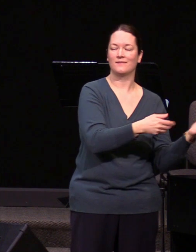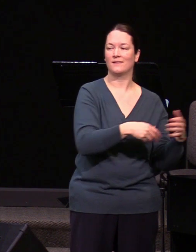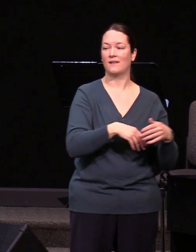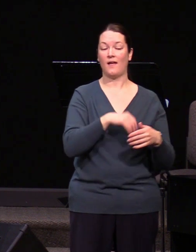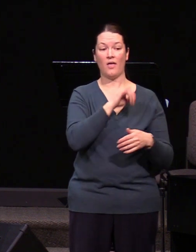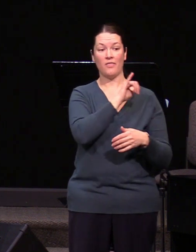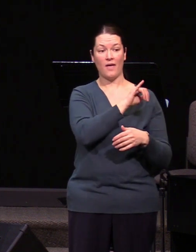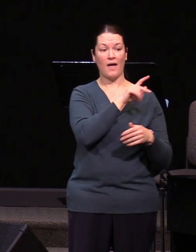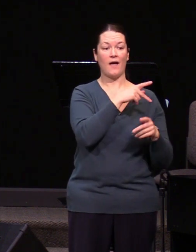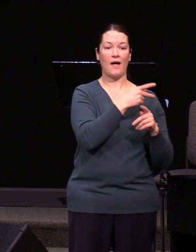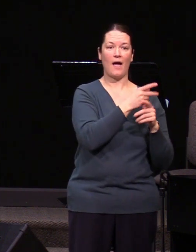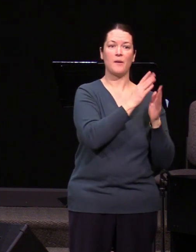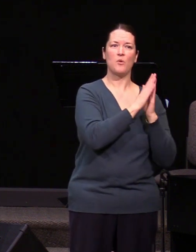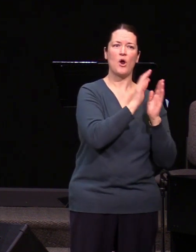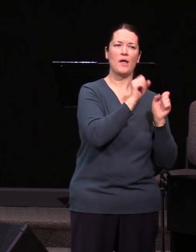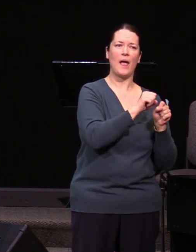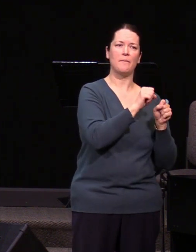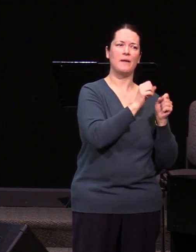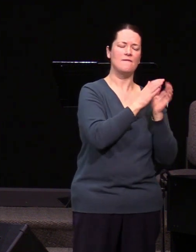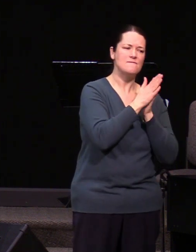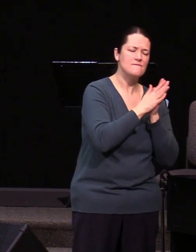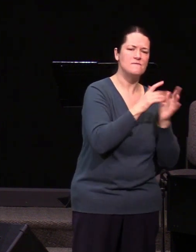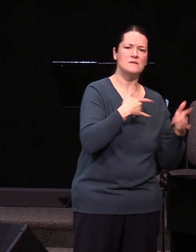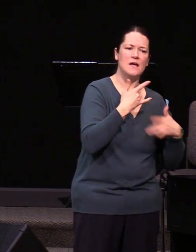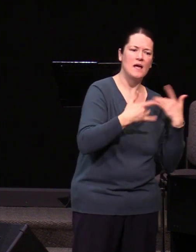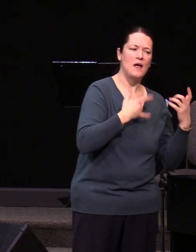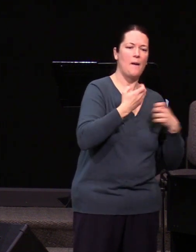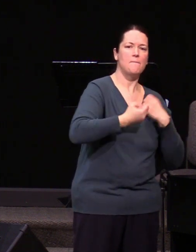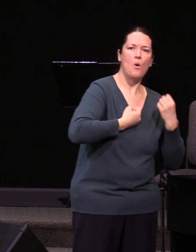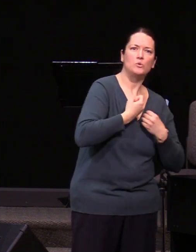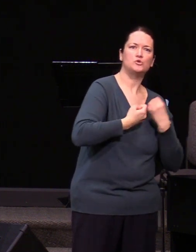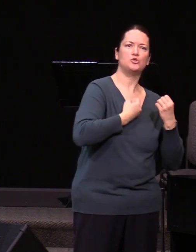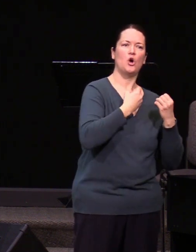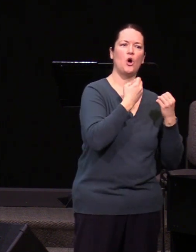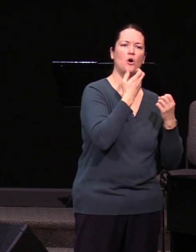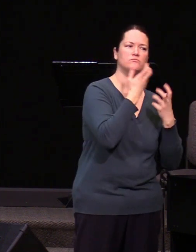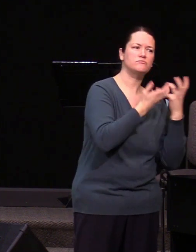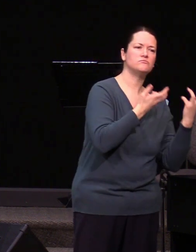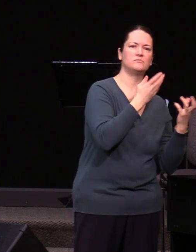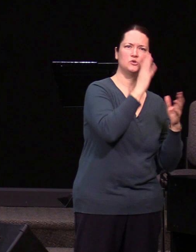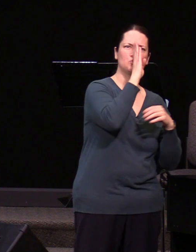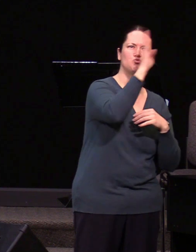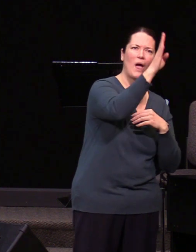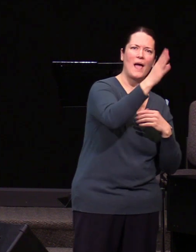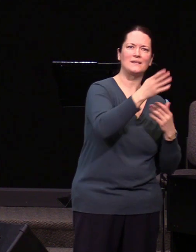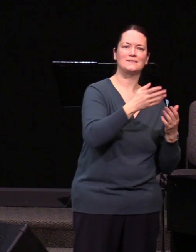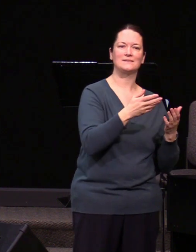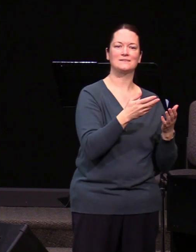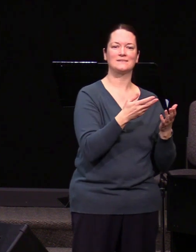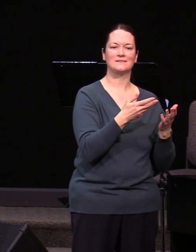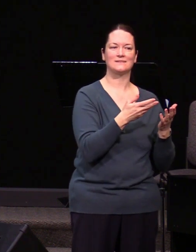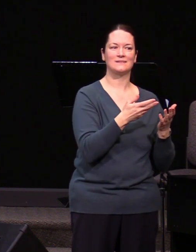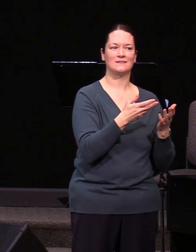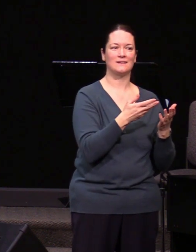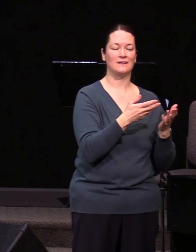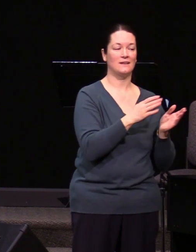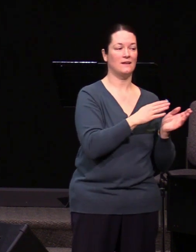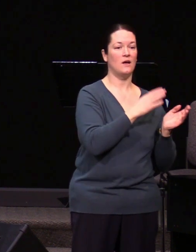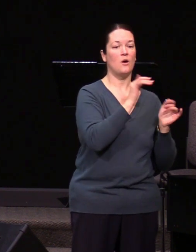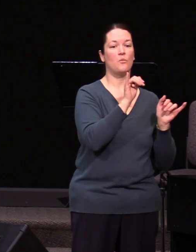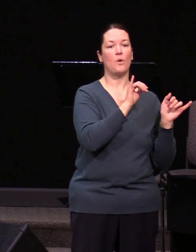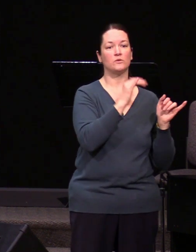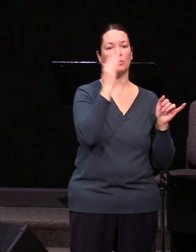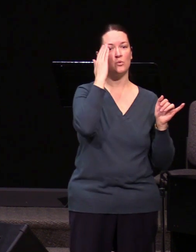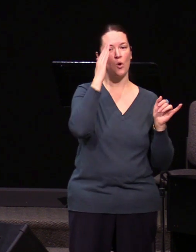These prayers can be fervent, they can be energetic, they can be emotional, they're direct. Then we also know